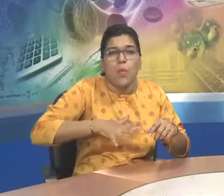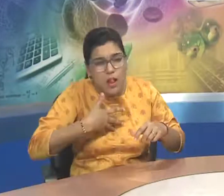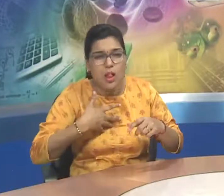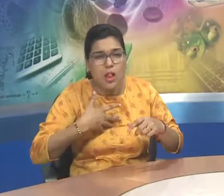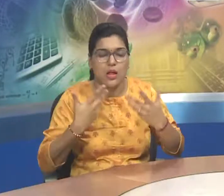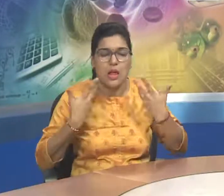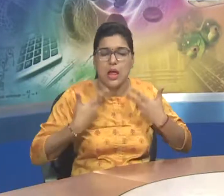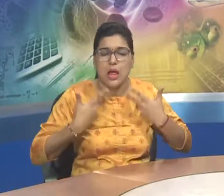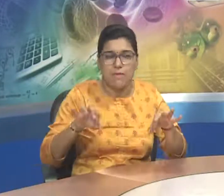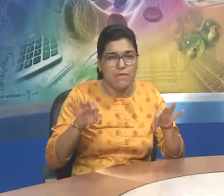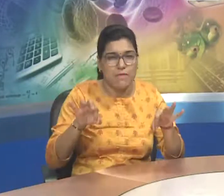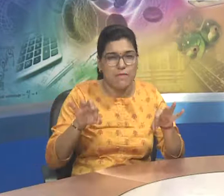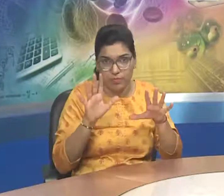HIV somehow